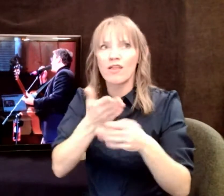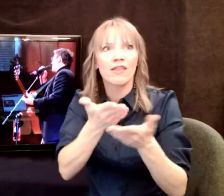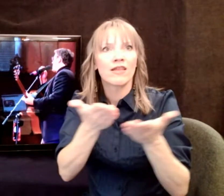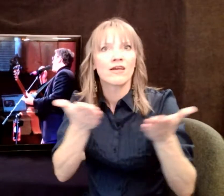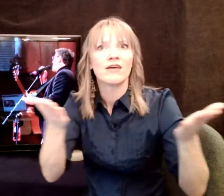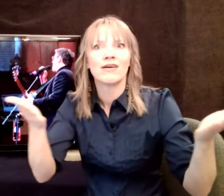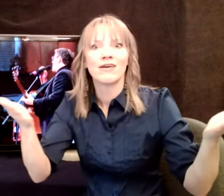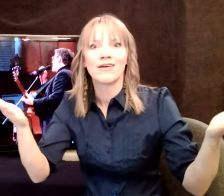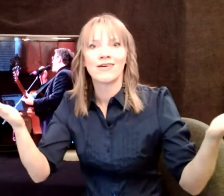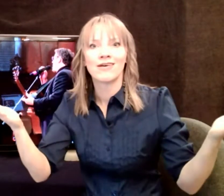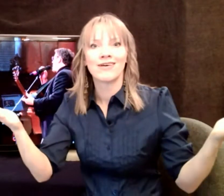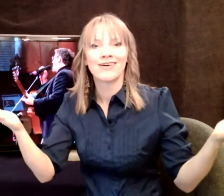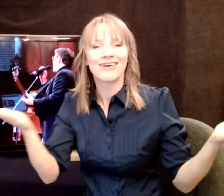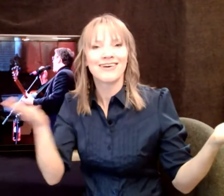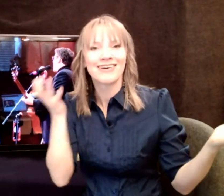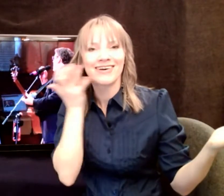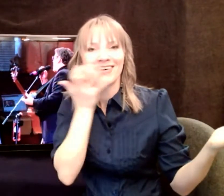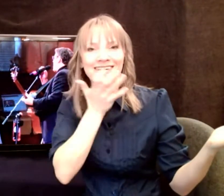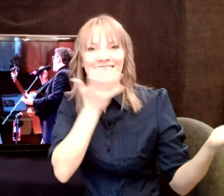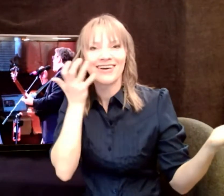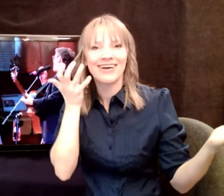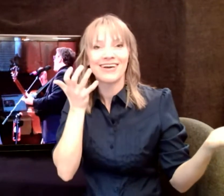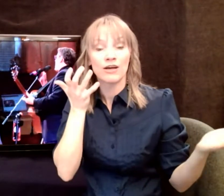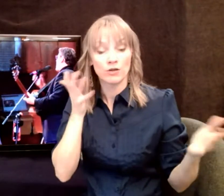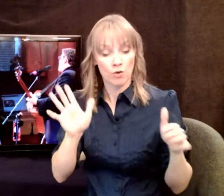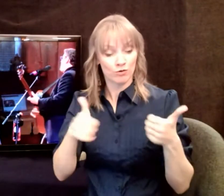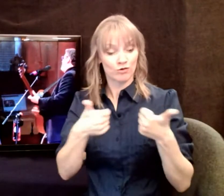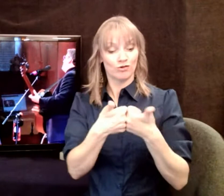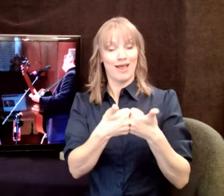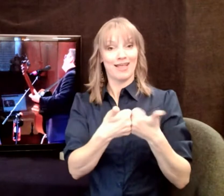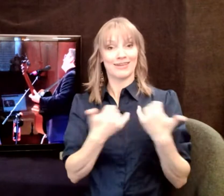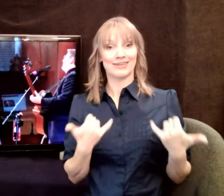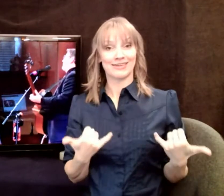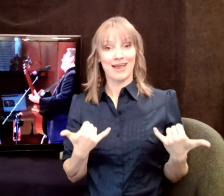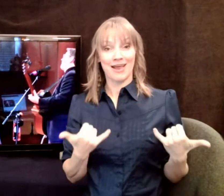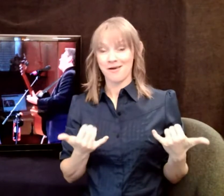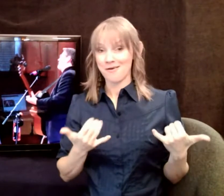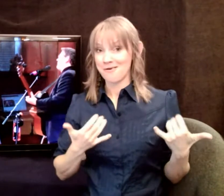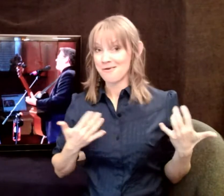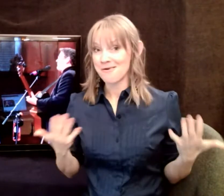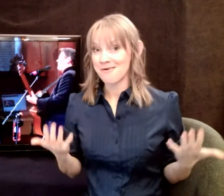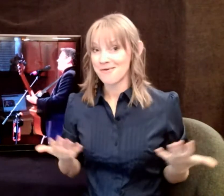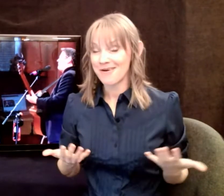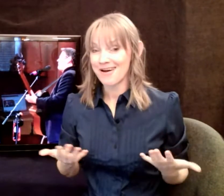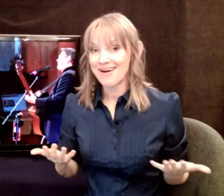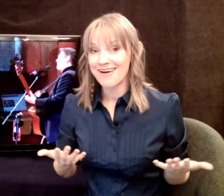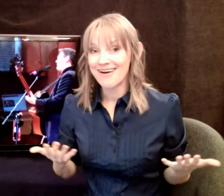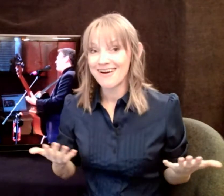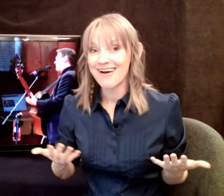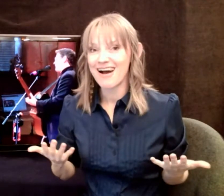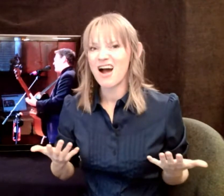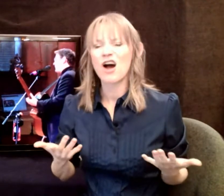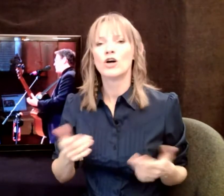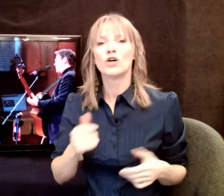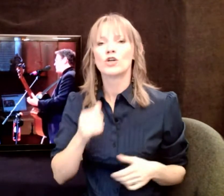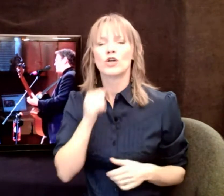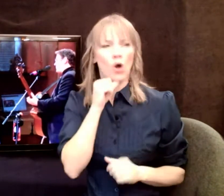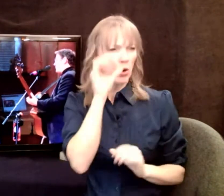So the challenging thing becomes not to look for